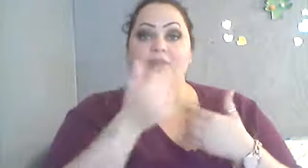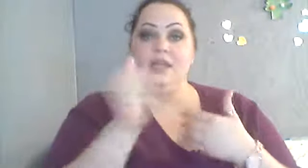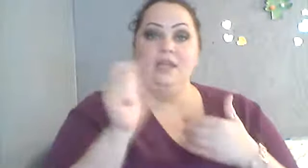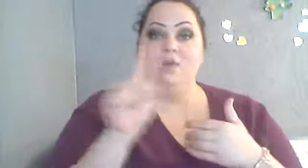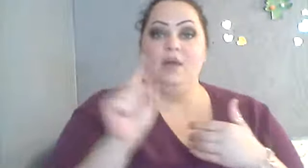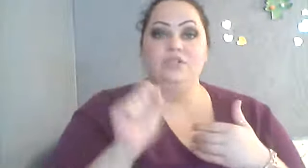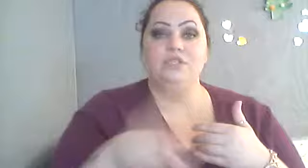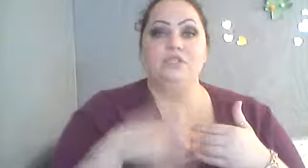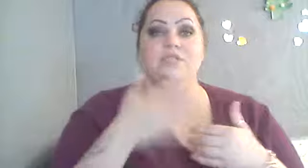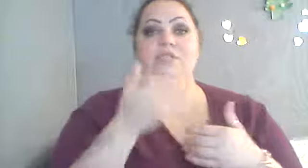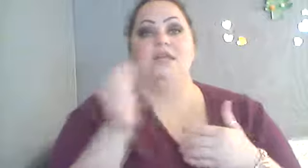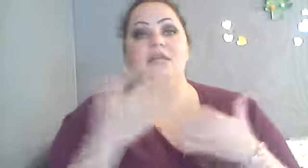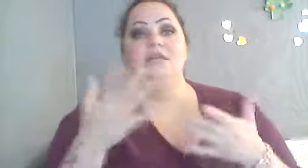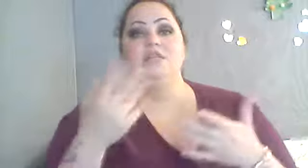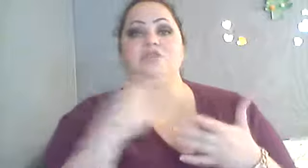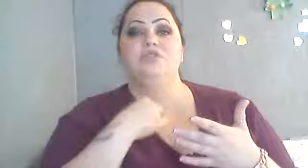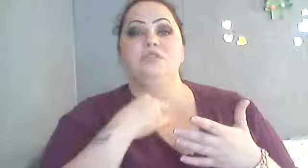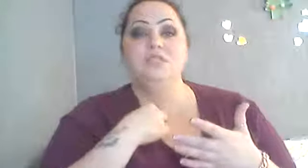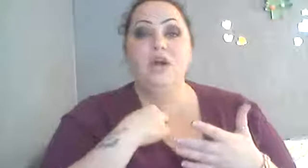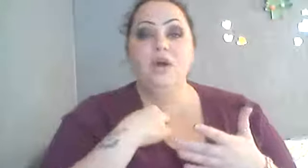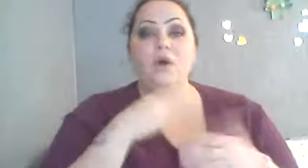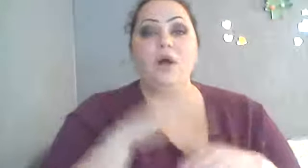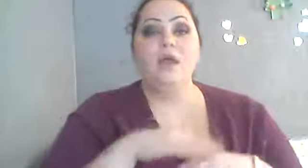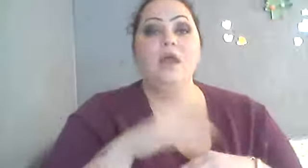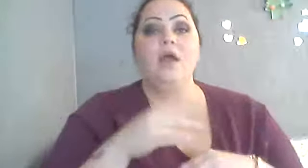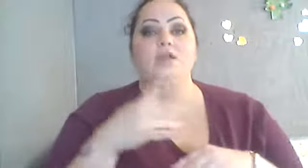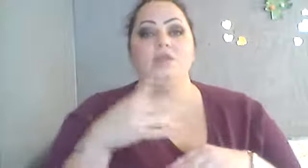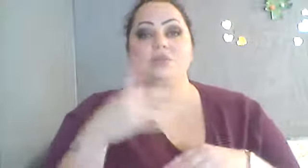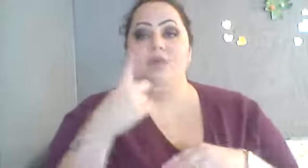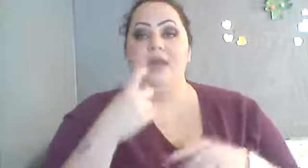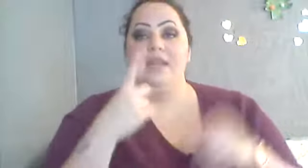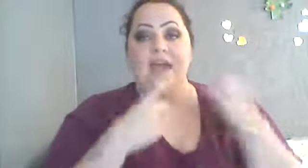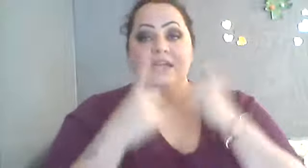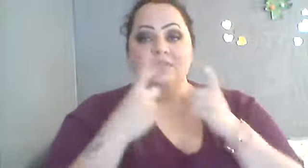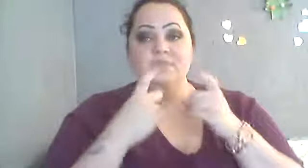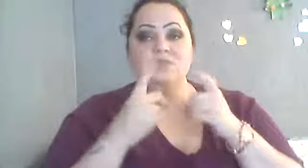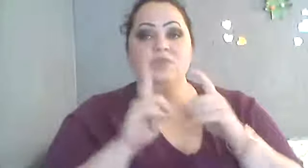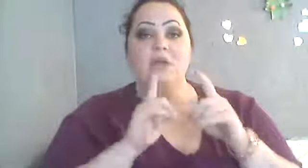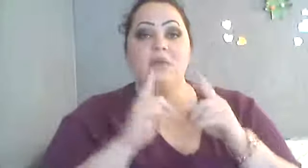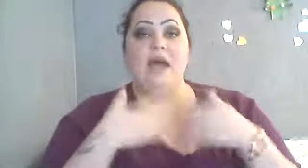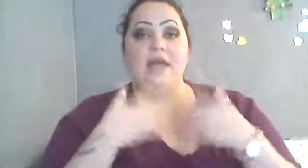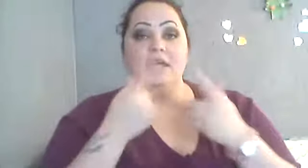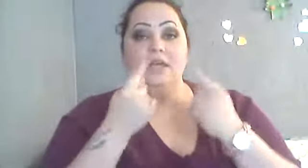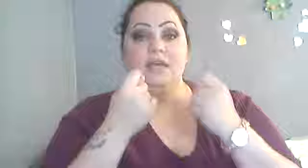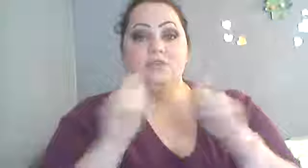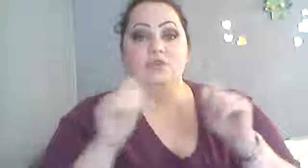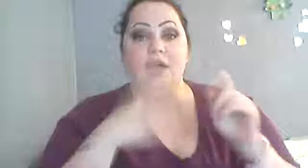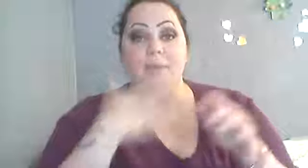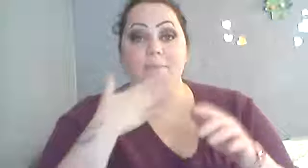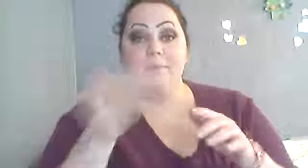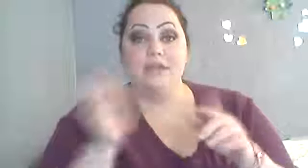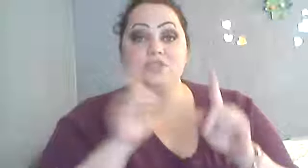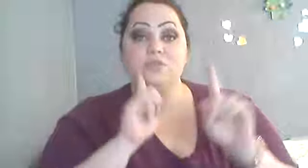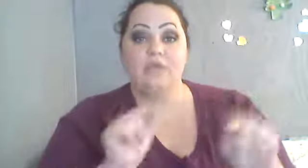any questions, anything that you're stuck on, just go ahead and ask me so that way I can try my best to answer